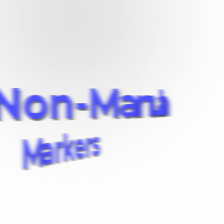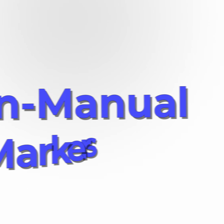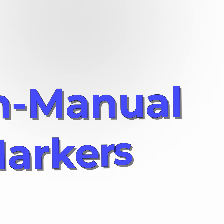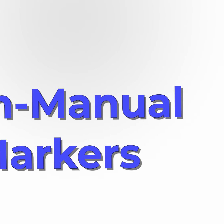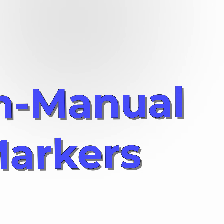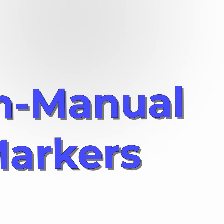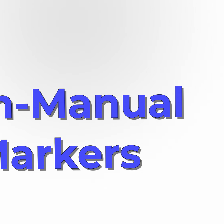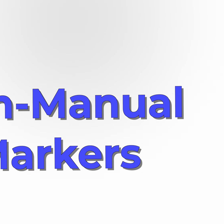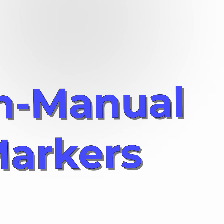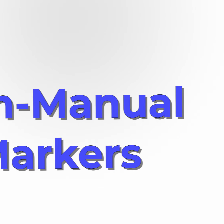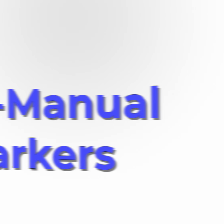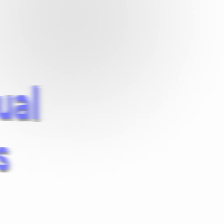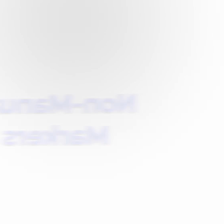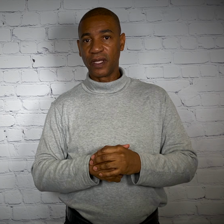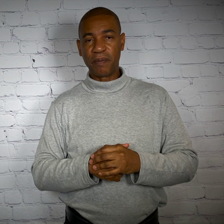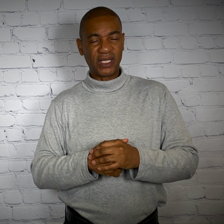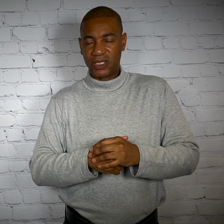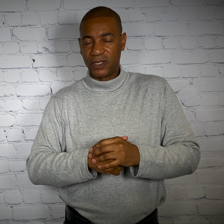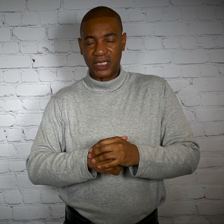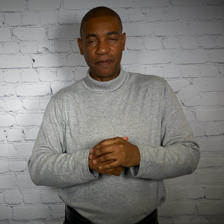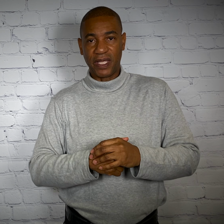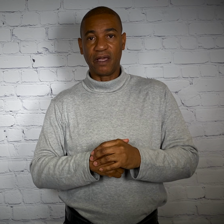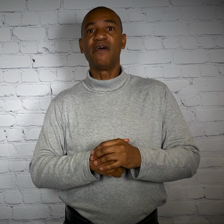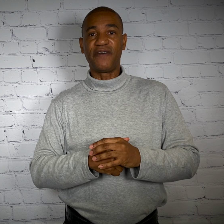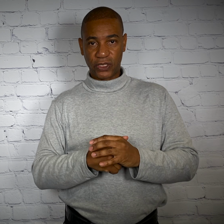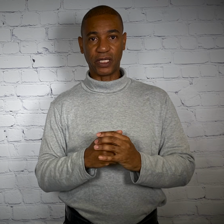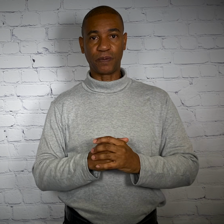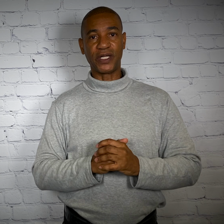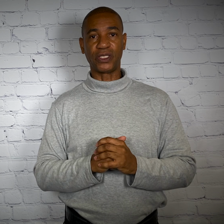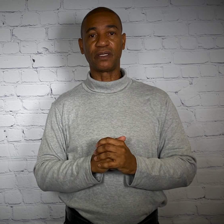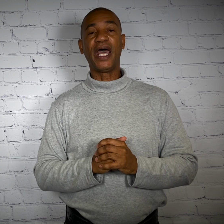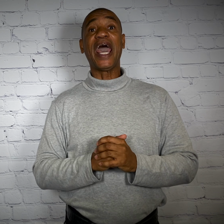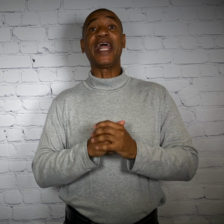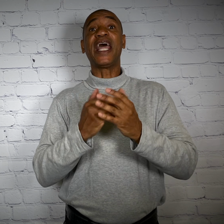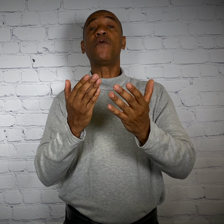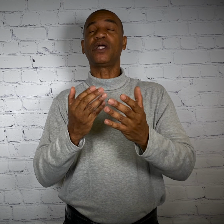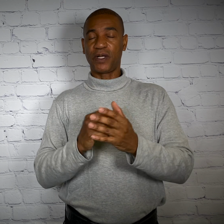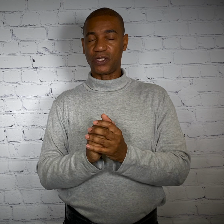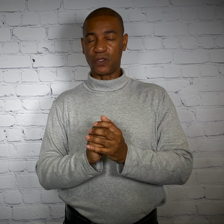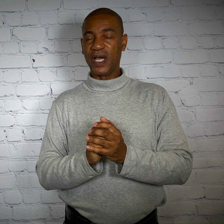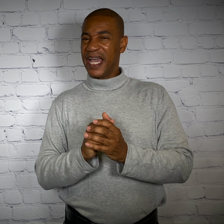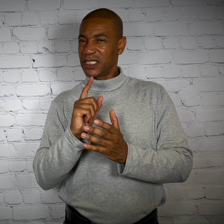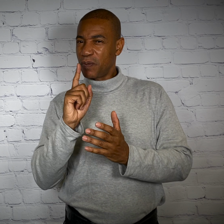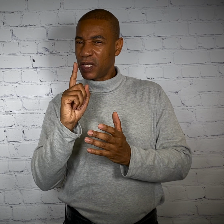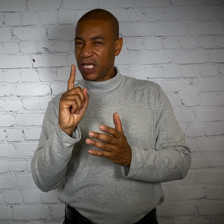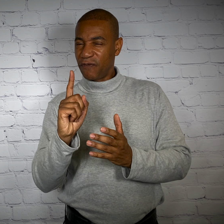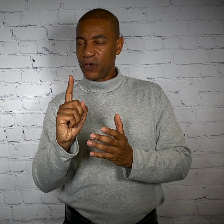say non-manual markers, but it's still the same thing, facial expression. And now what I'm going to do is I'm going to give you